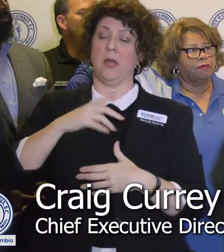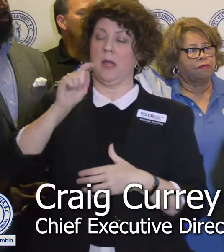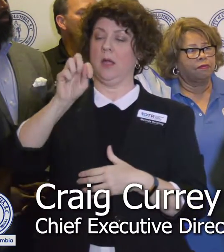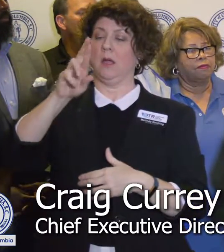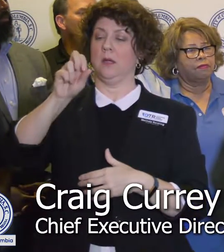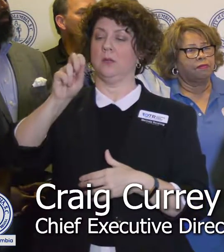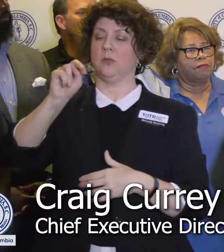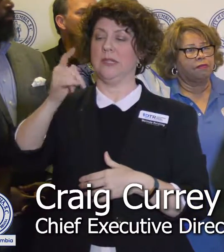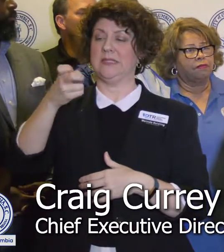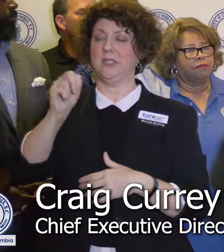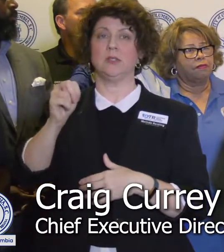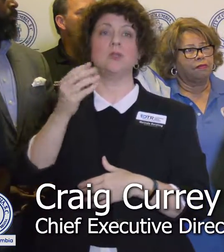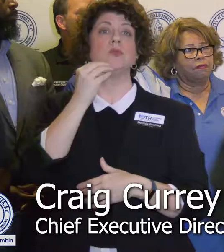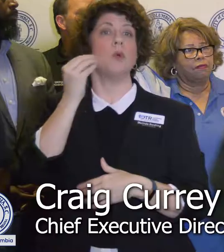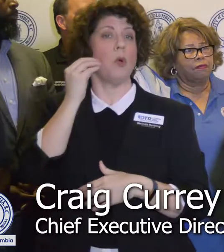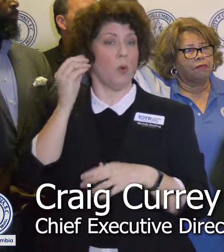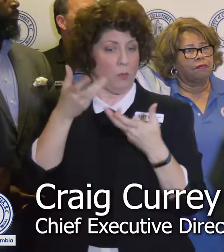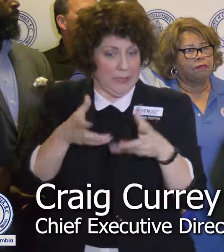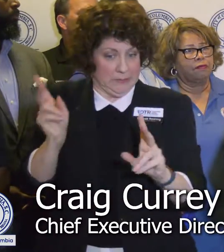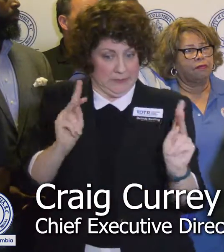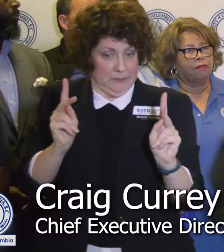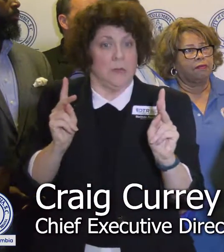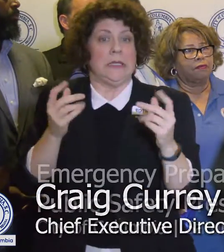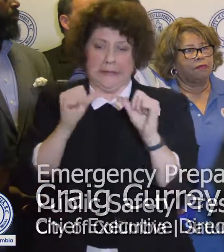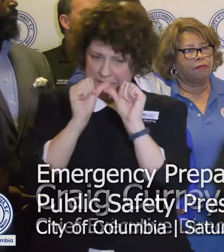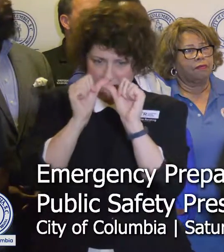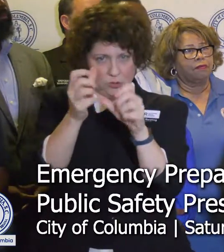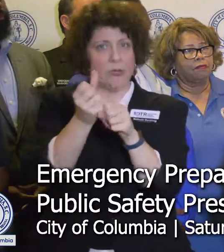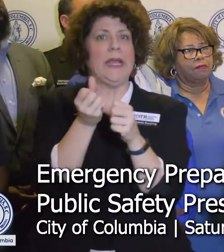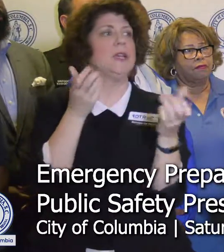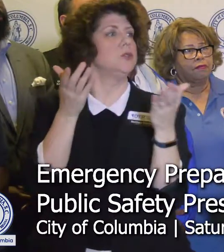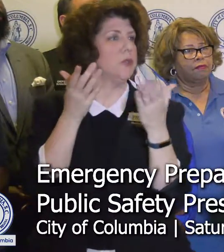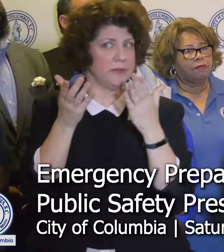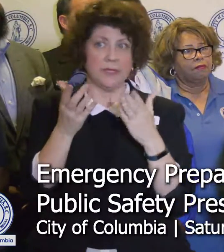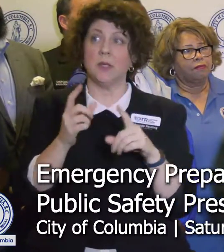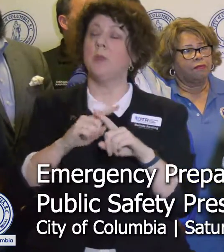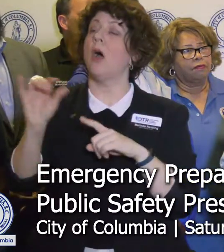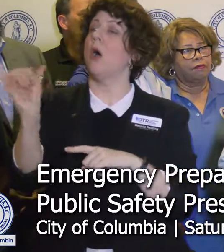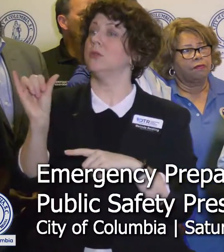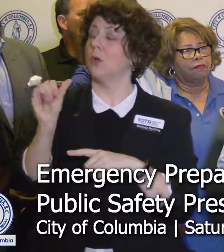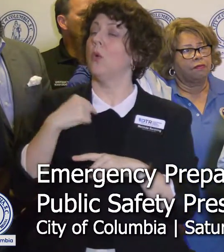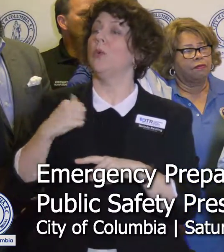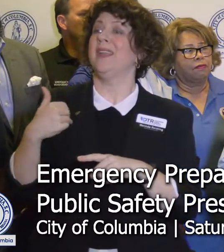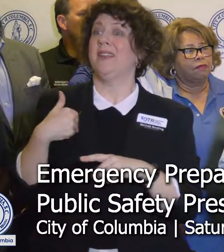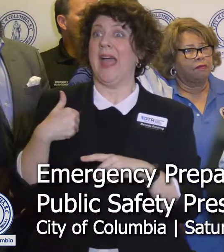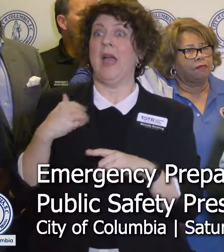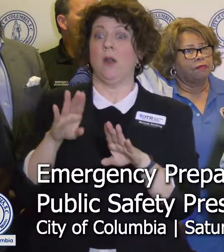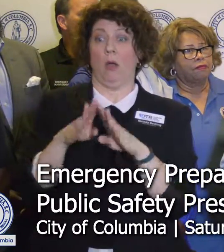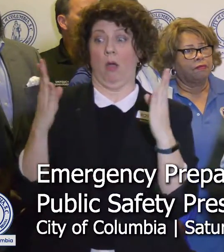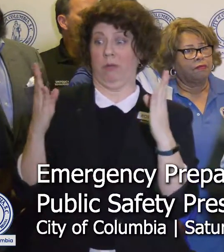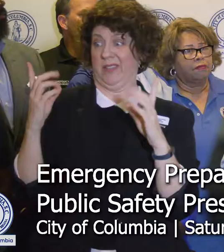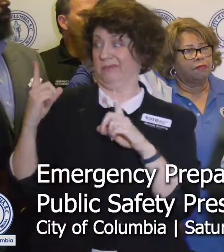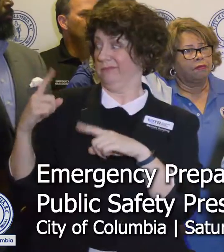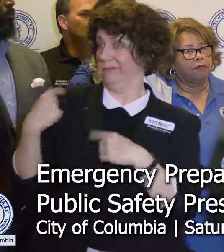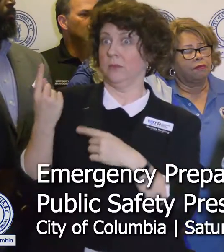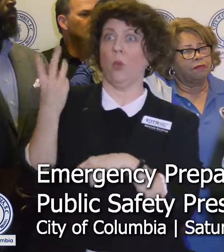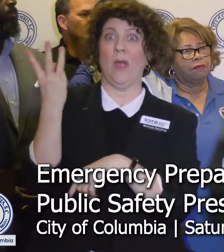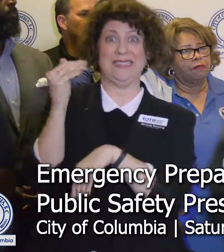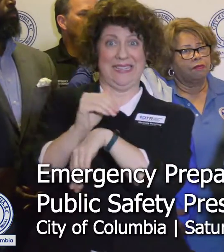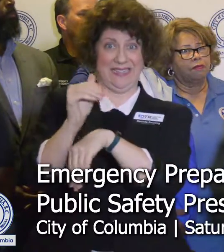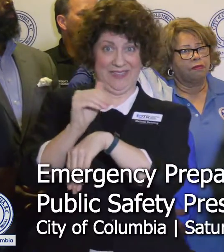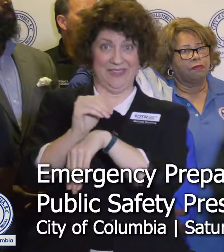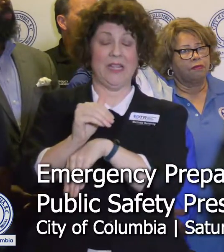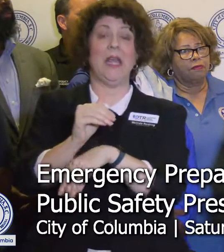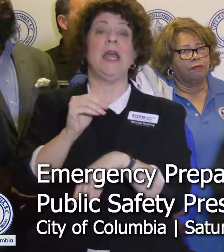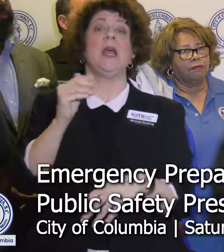folks are continuing to get services. I'd highlight, too, that we've been on expanded capacity since Wednesday evening.